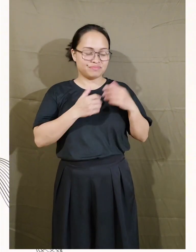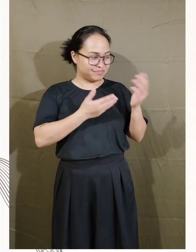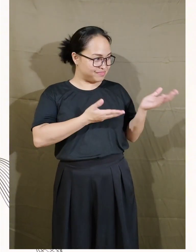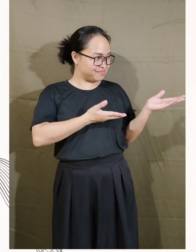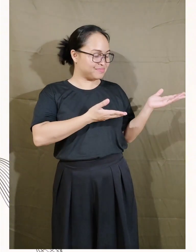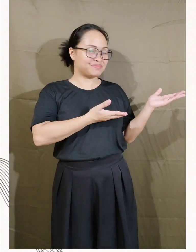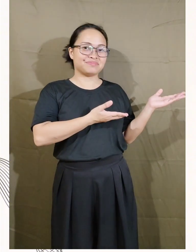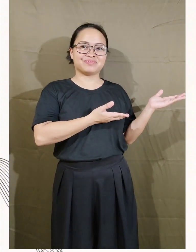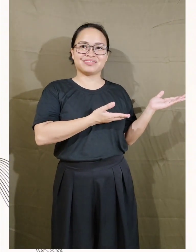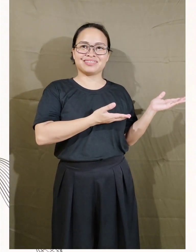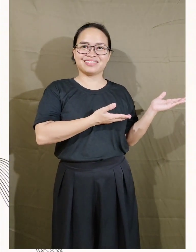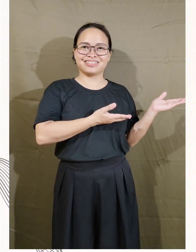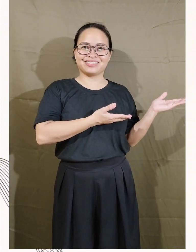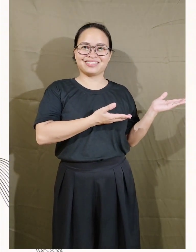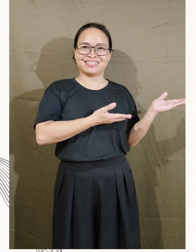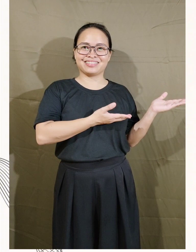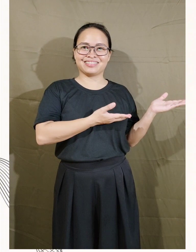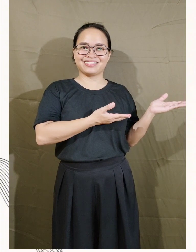1,110.